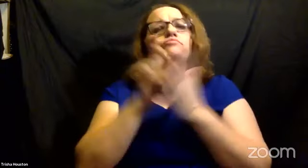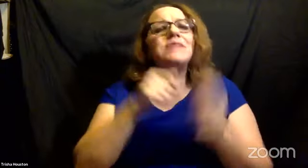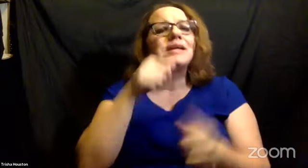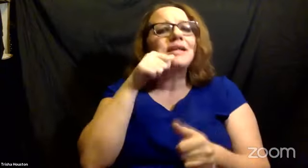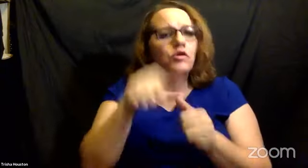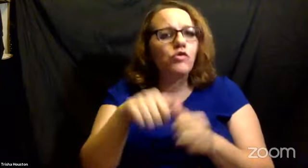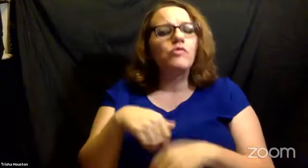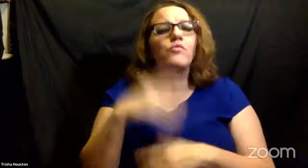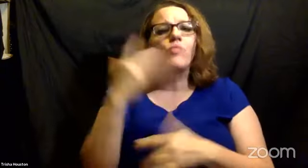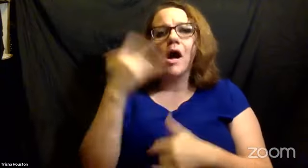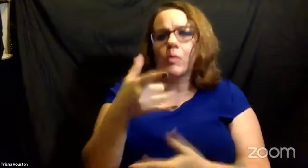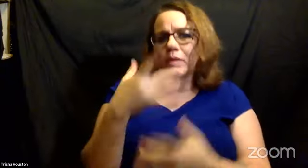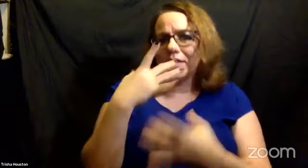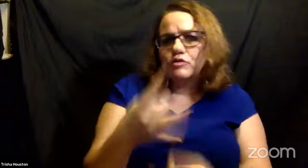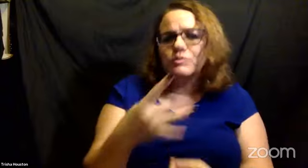it to